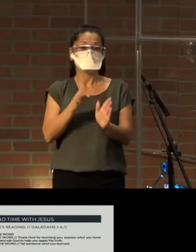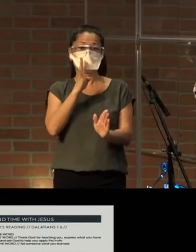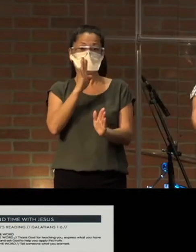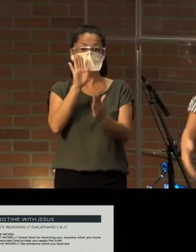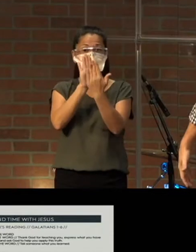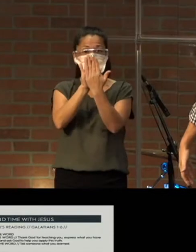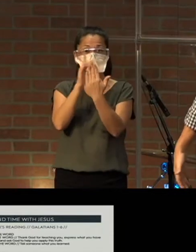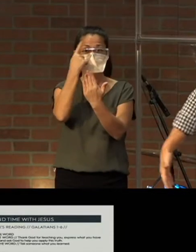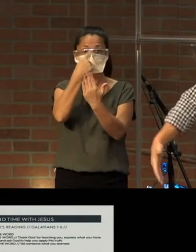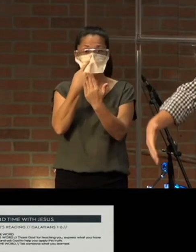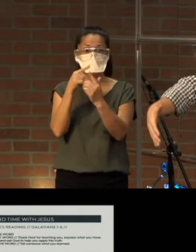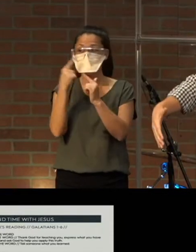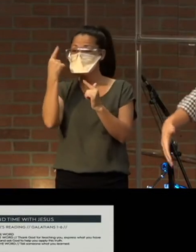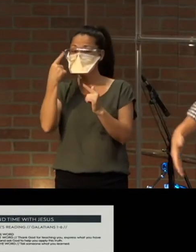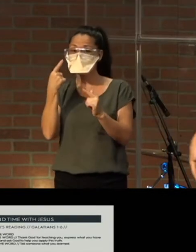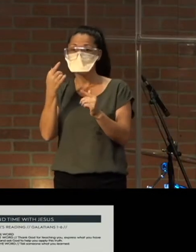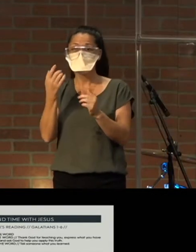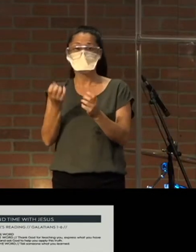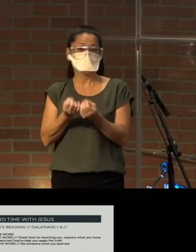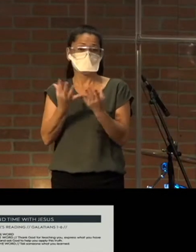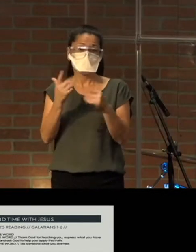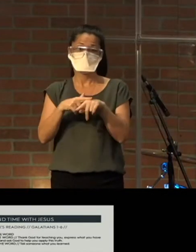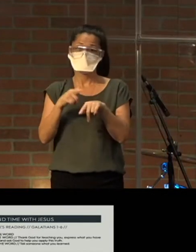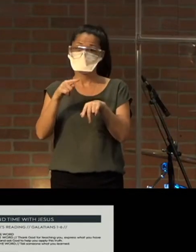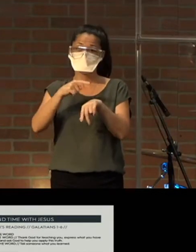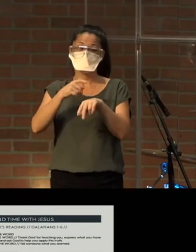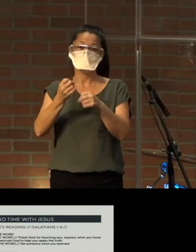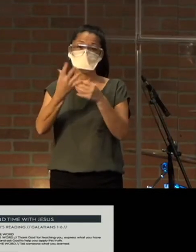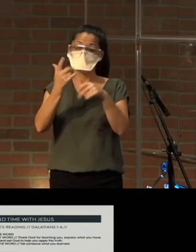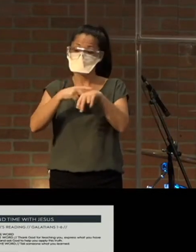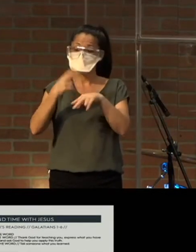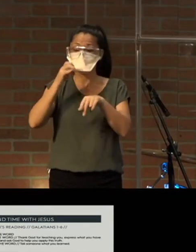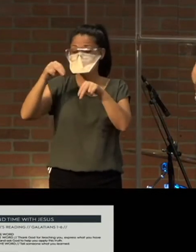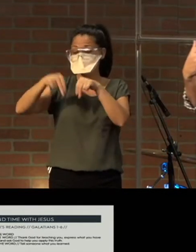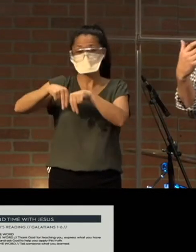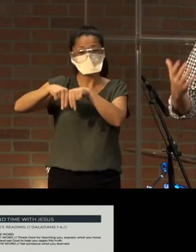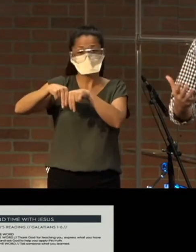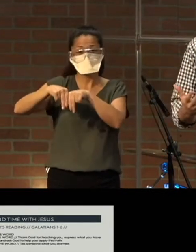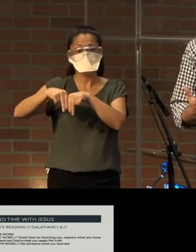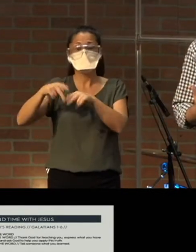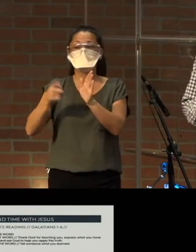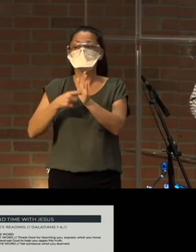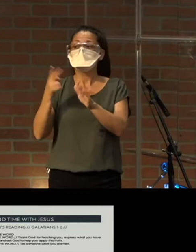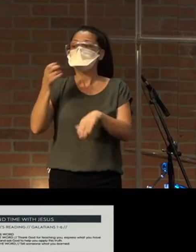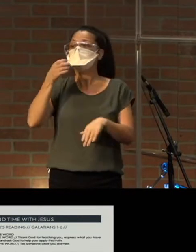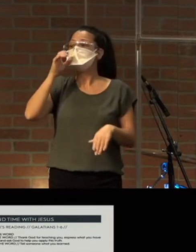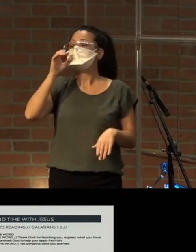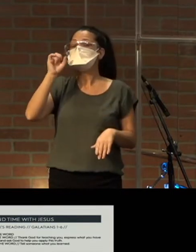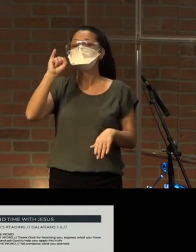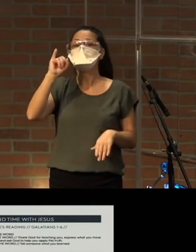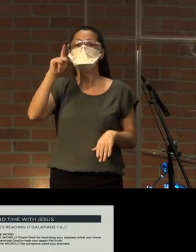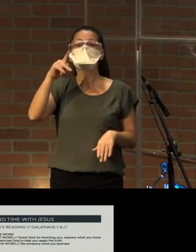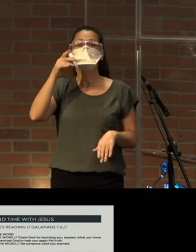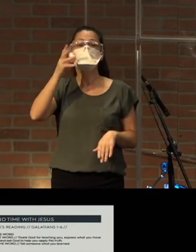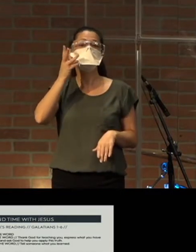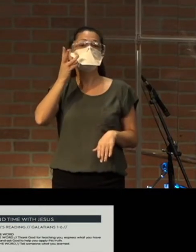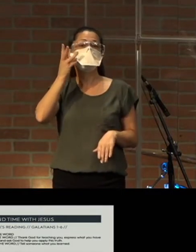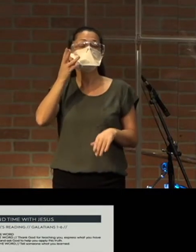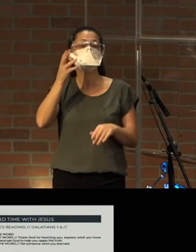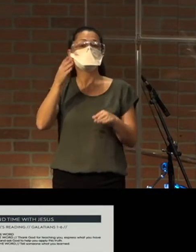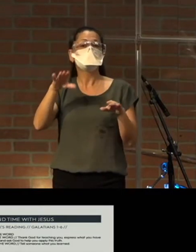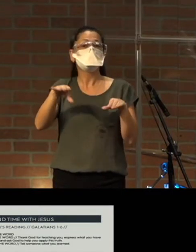but a lot of times he's side-by-side. All right, sometimes he's sipping wine at a wedding with the disciples,